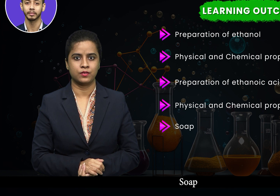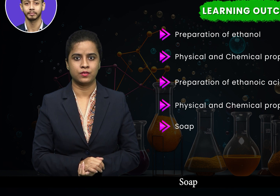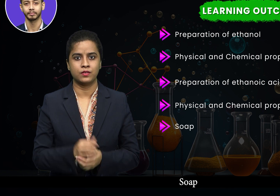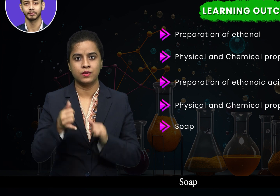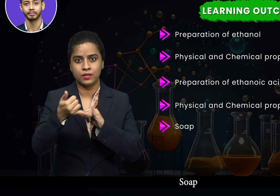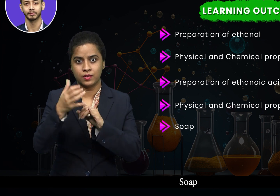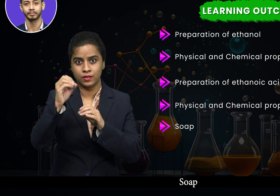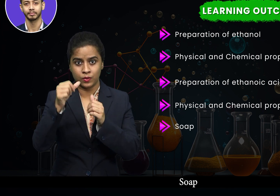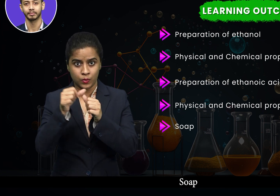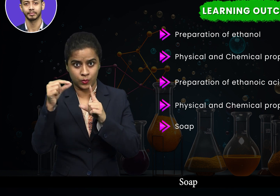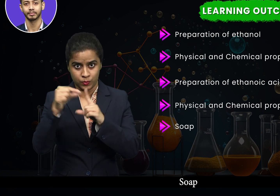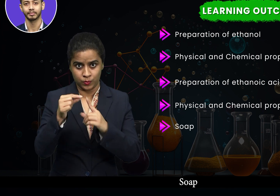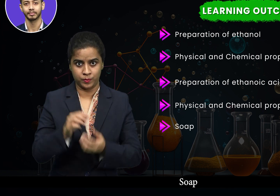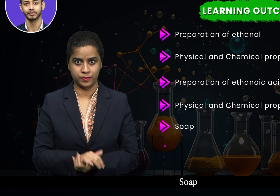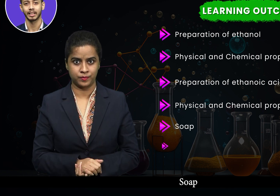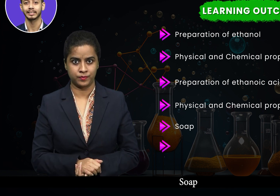soap,